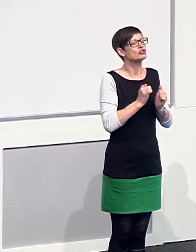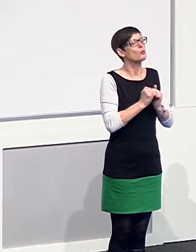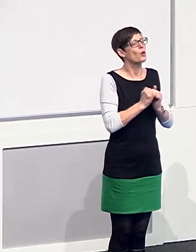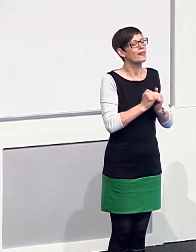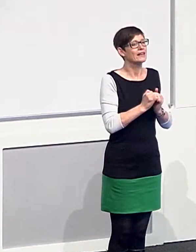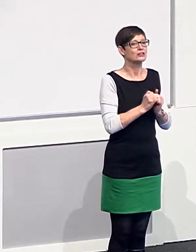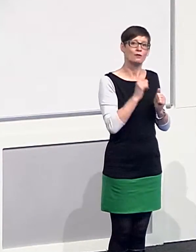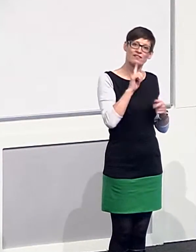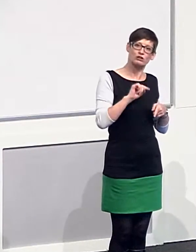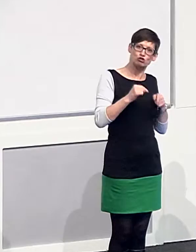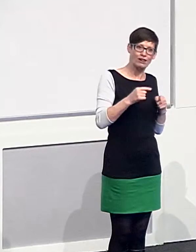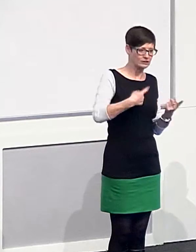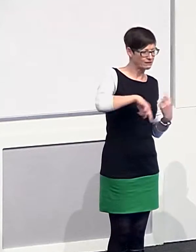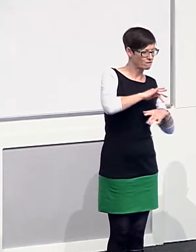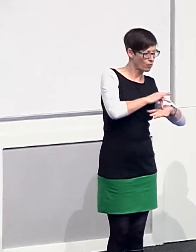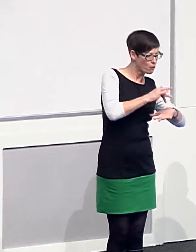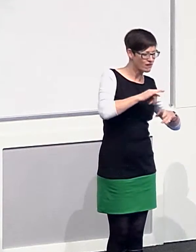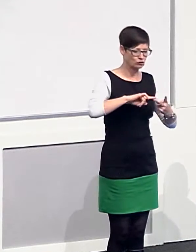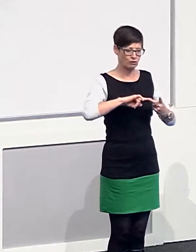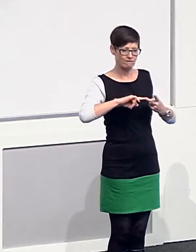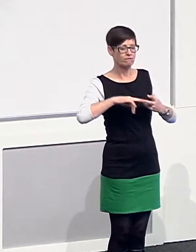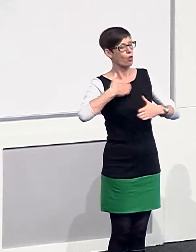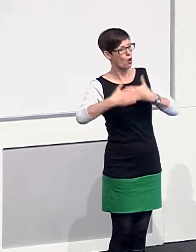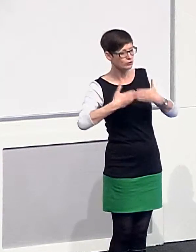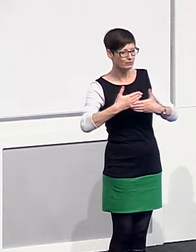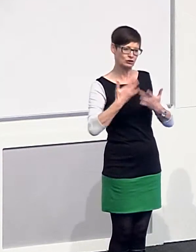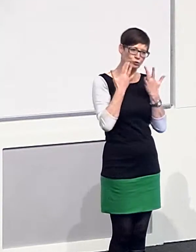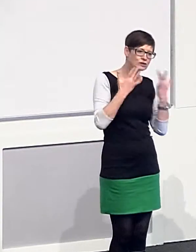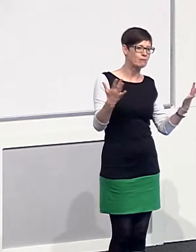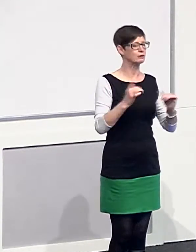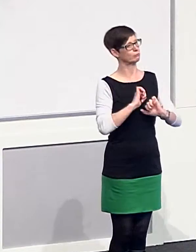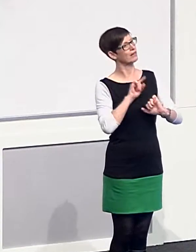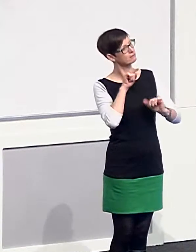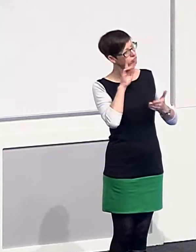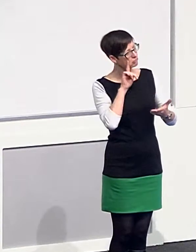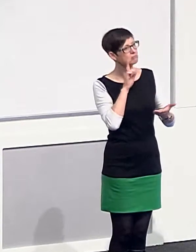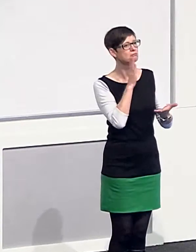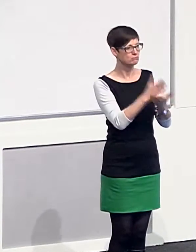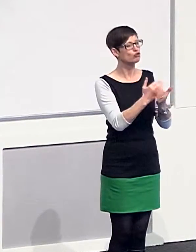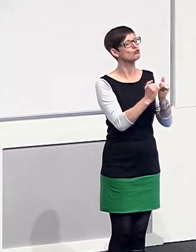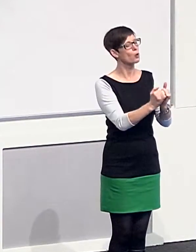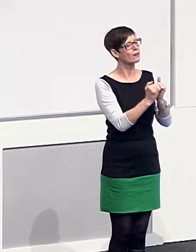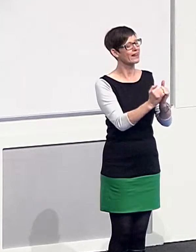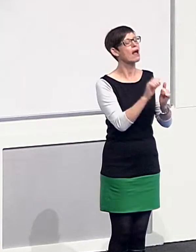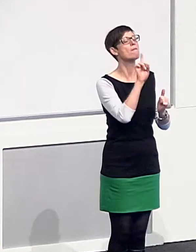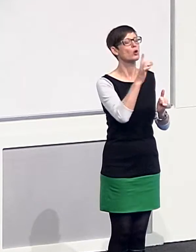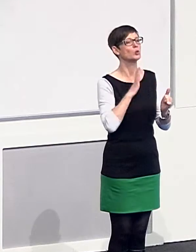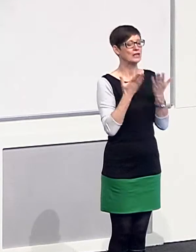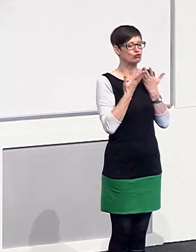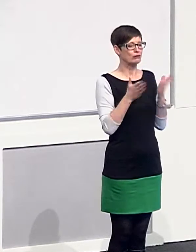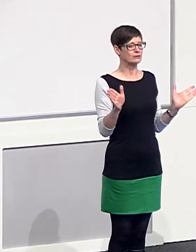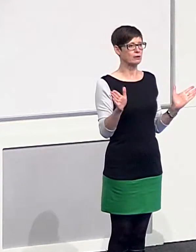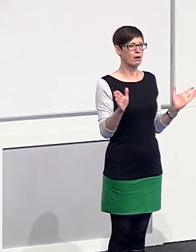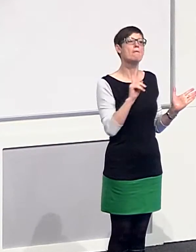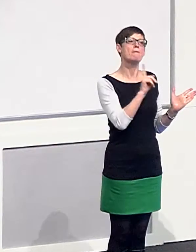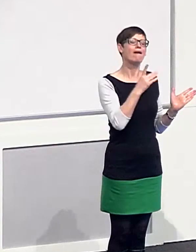profession, the challenge for hospitals, is to demonstrate your trustworthiness. And one of the ways of doing that is with transparency, but it needs to be done with appropriate